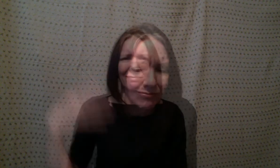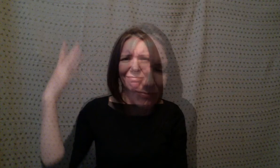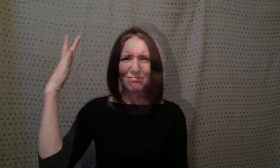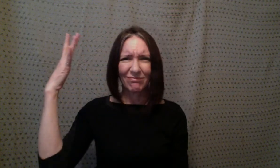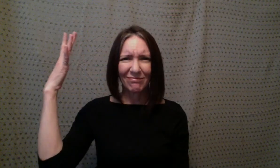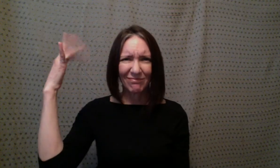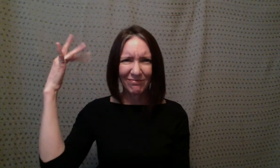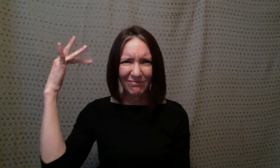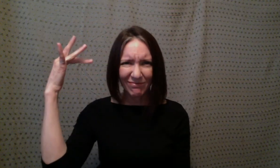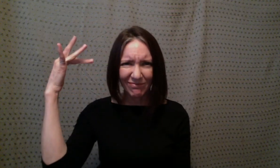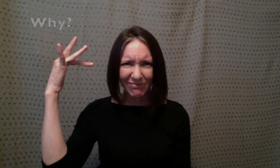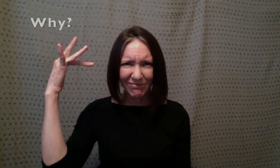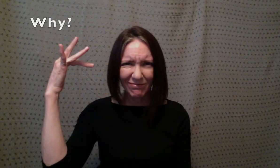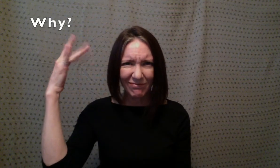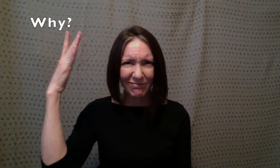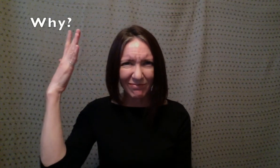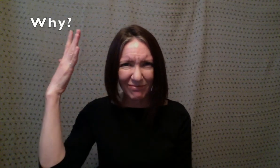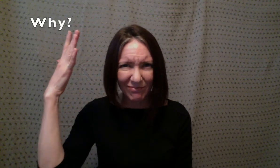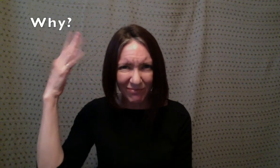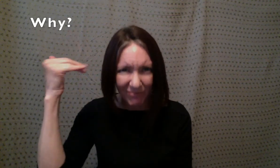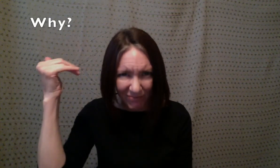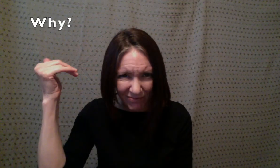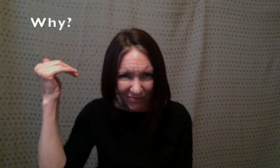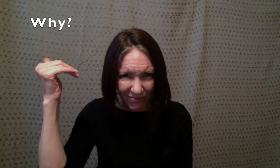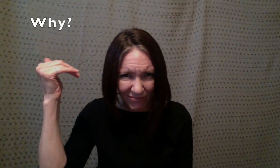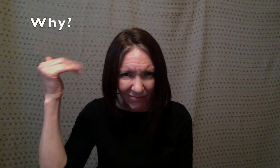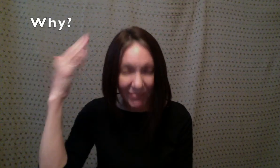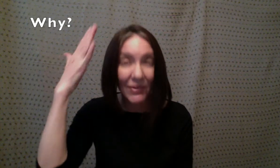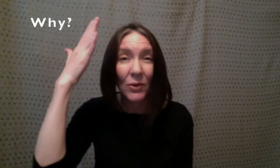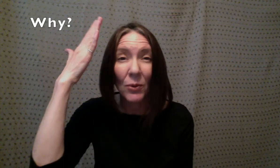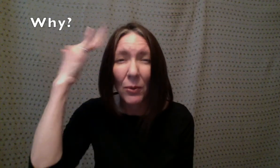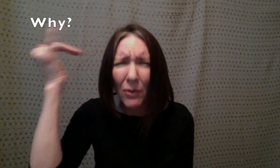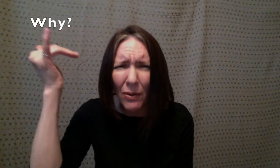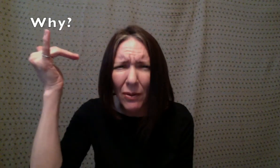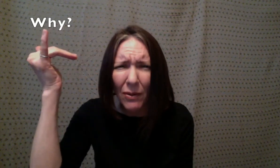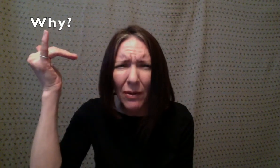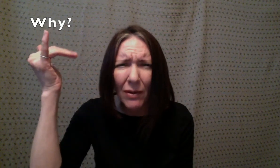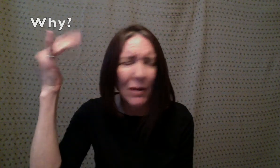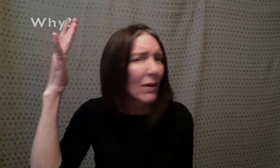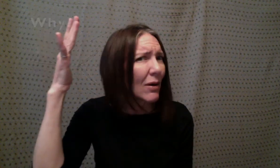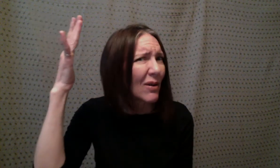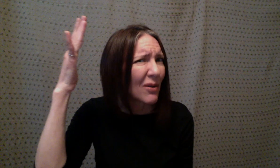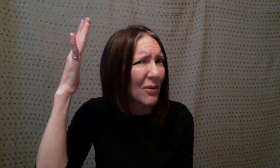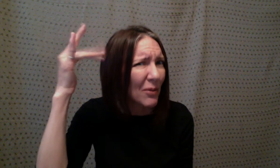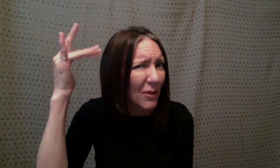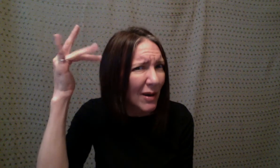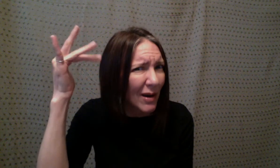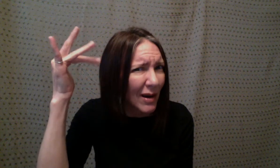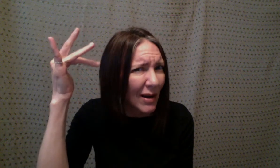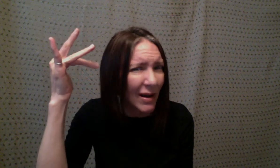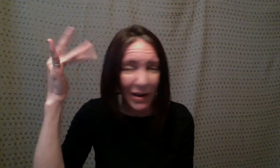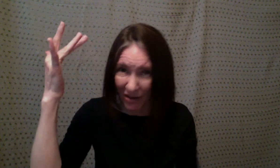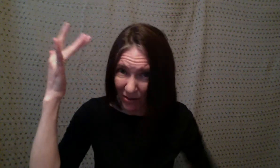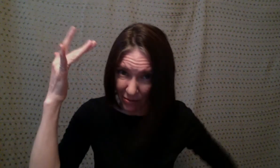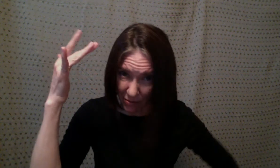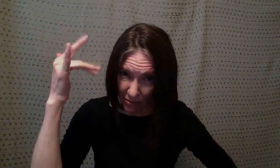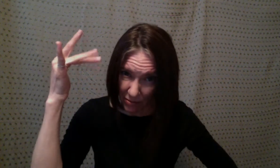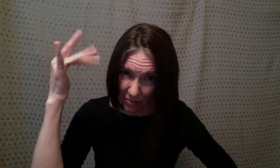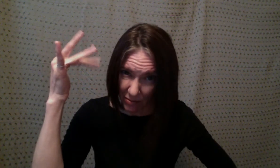is the sign why. Sometimes the hand bends, sometimes it pulls back, and sometimes just the middle